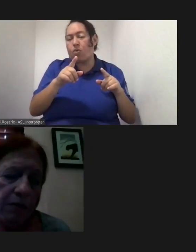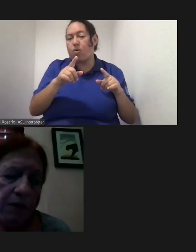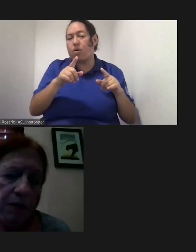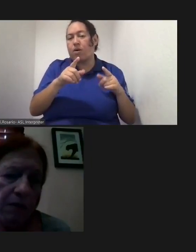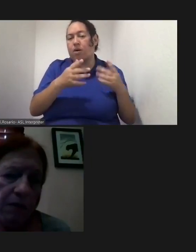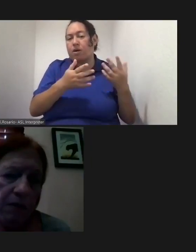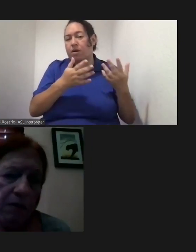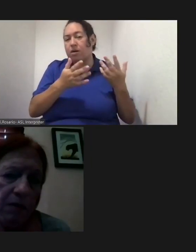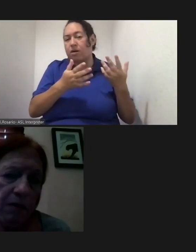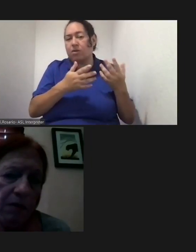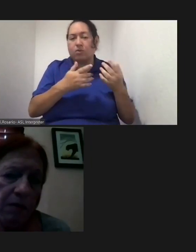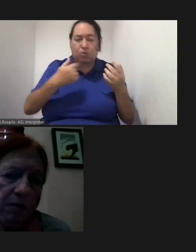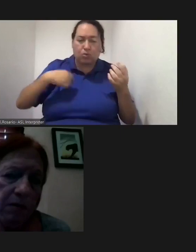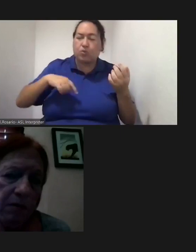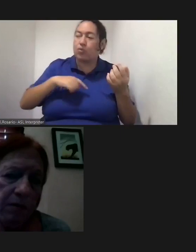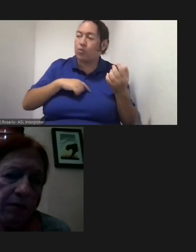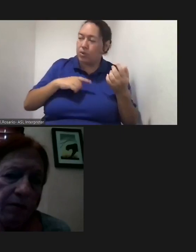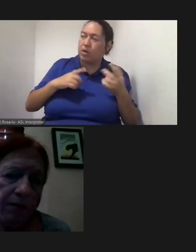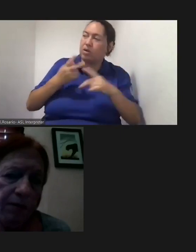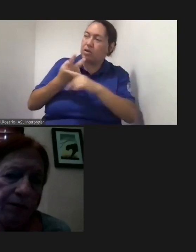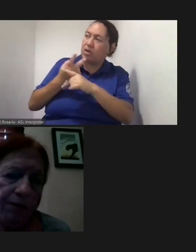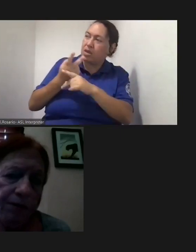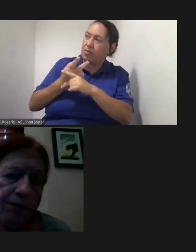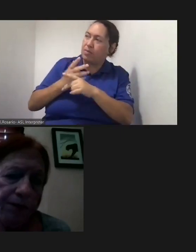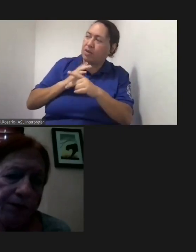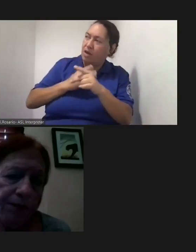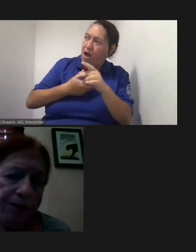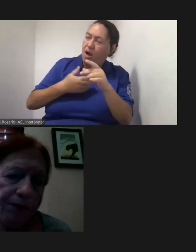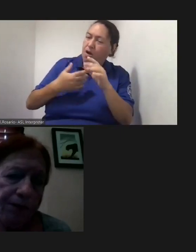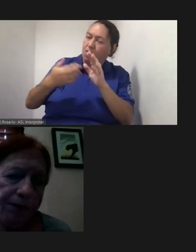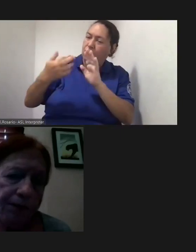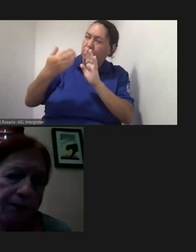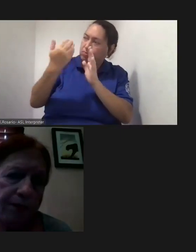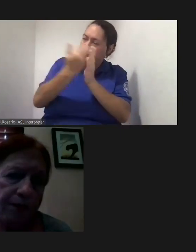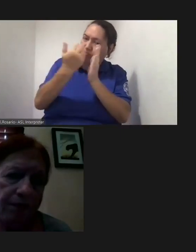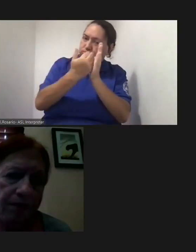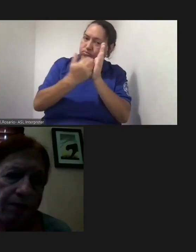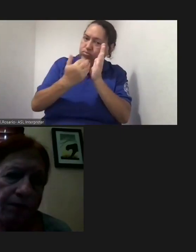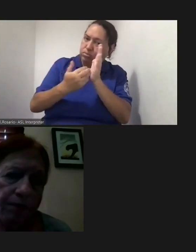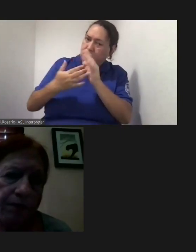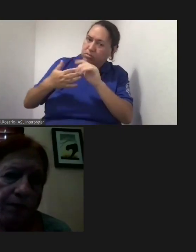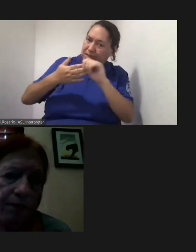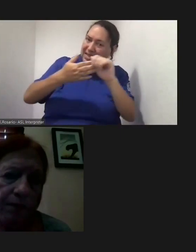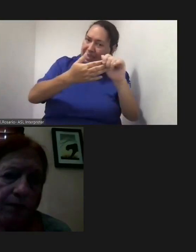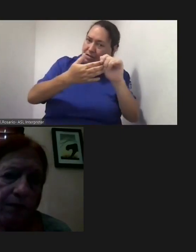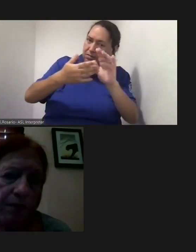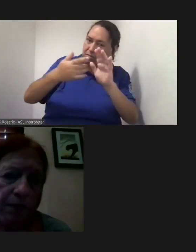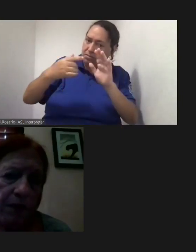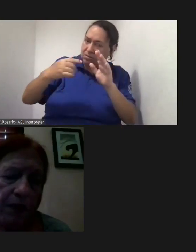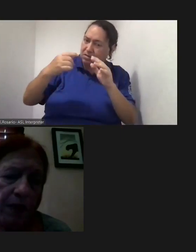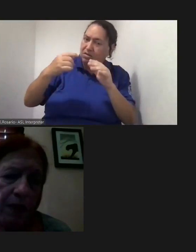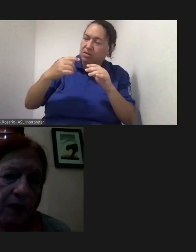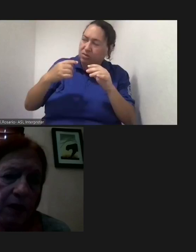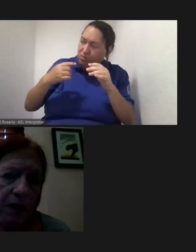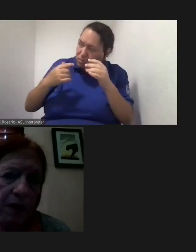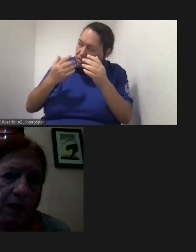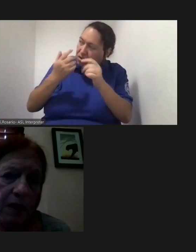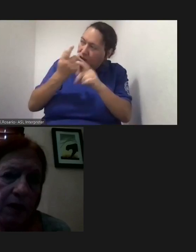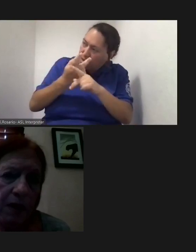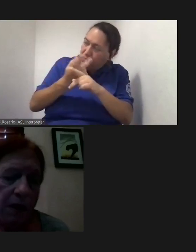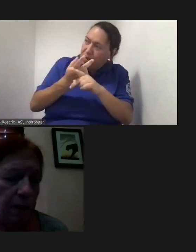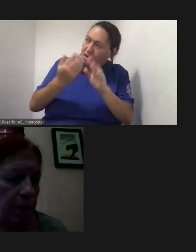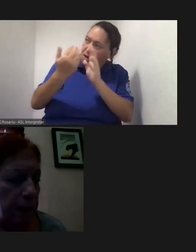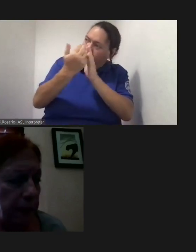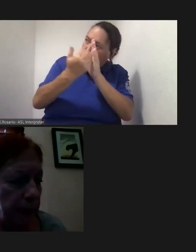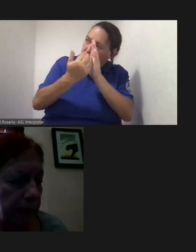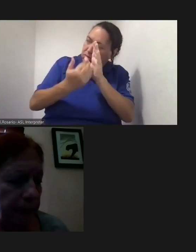We're keeping our guidance. We're keeping what we have done. I'm just asking people to